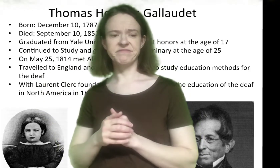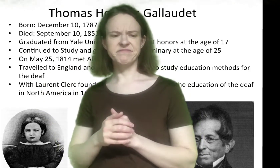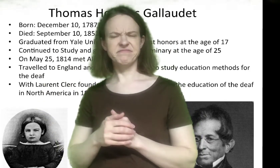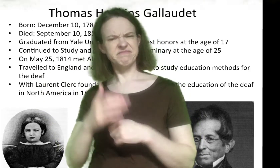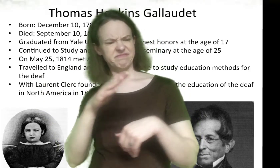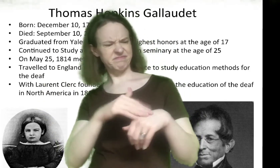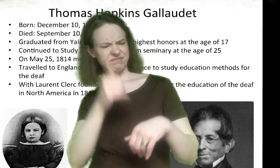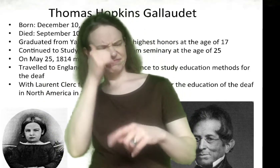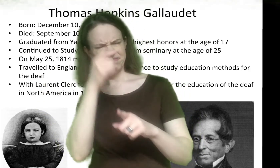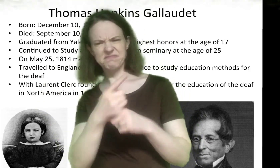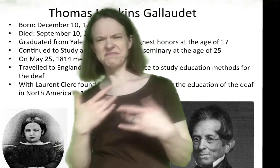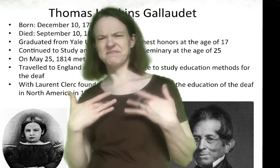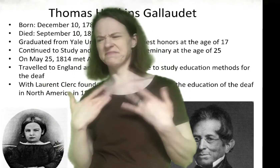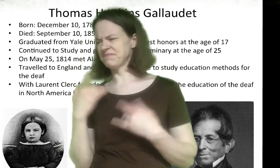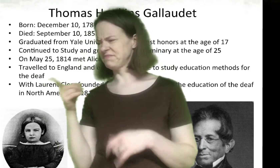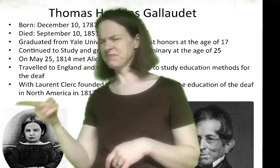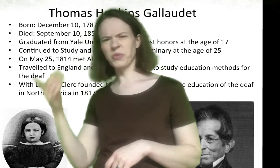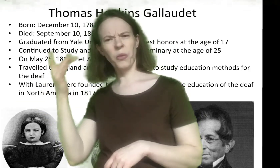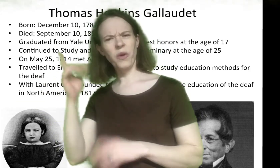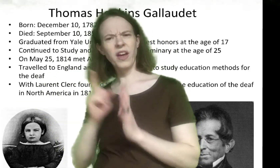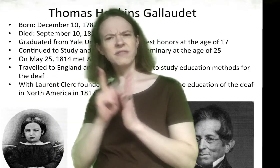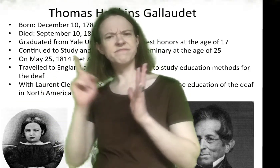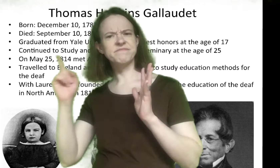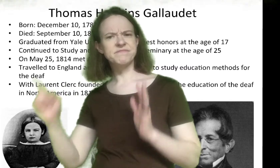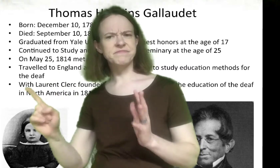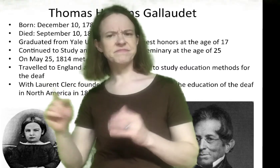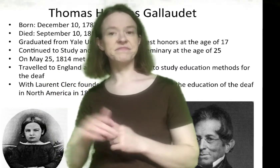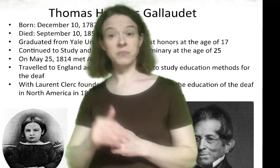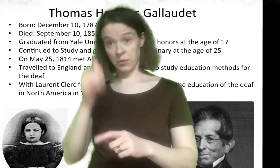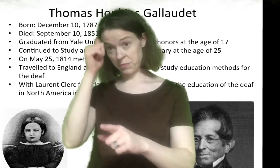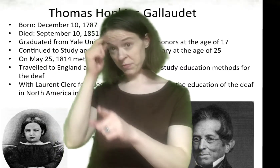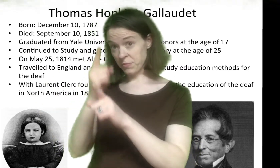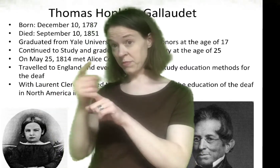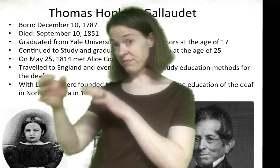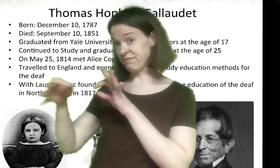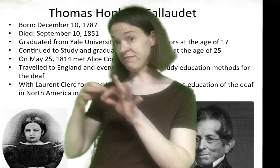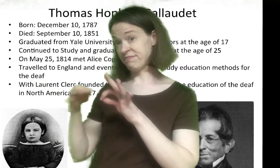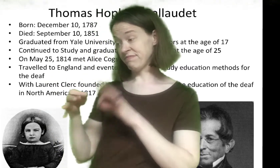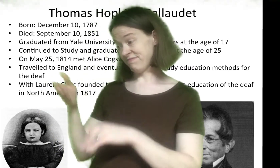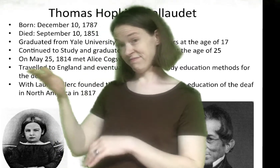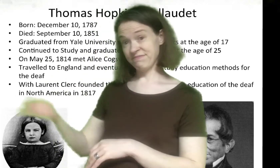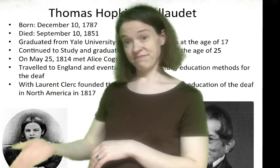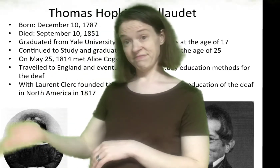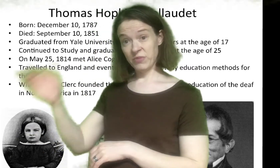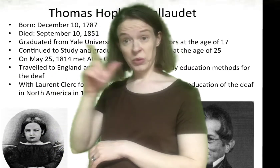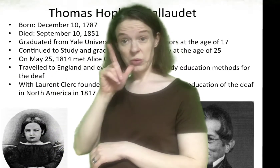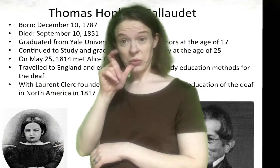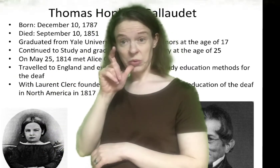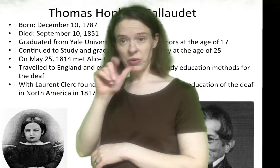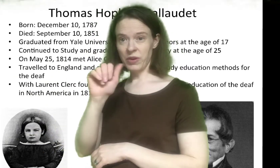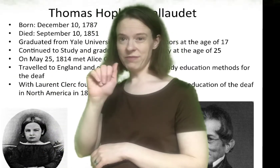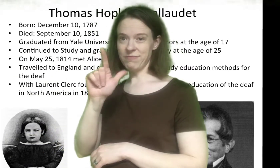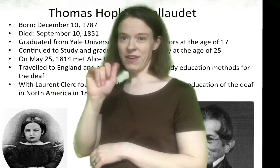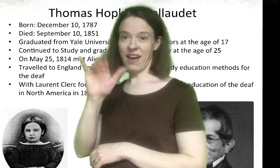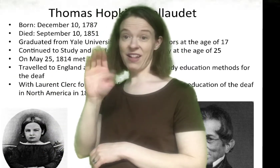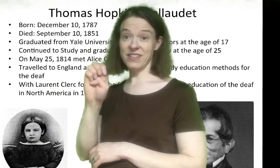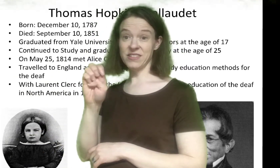herself. He called his brother to ask why that girl was alone. His brother explained that that girl